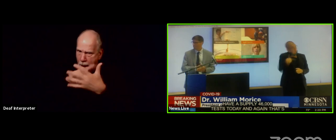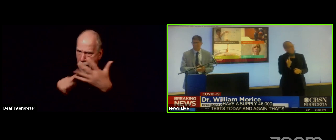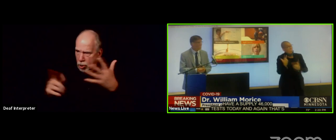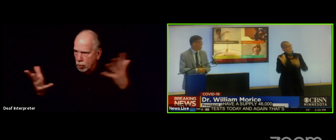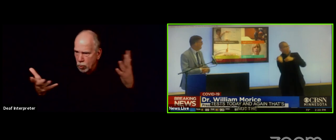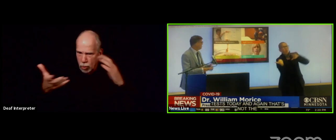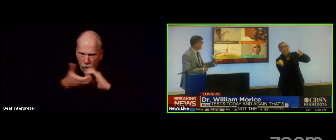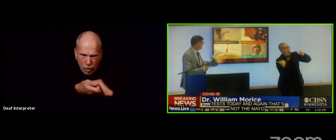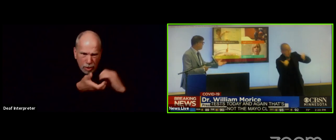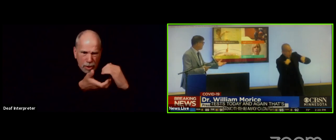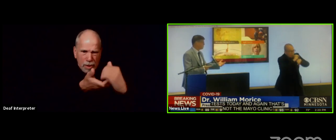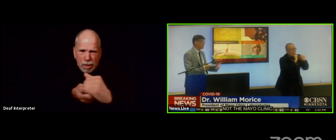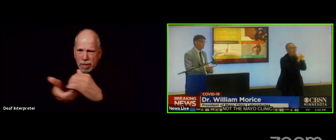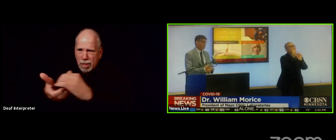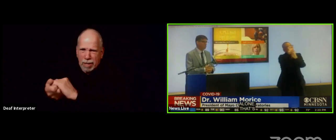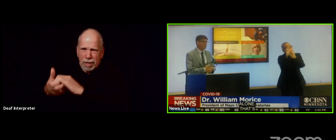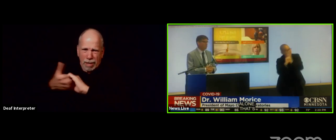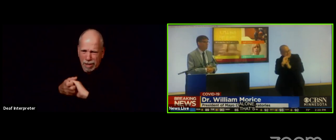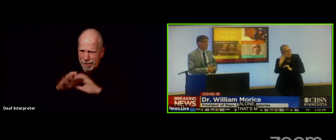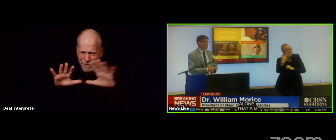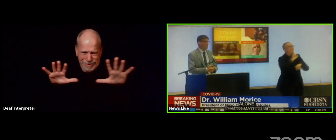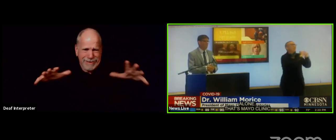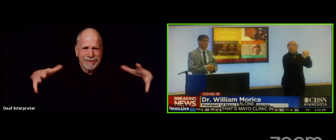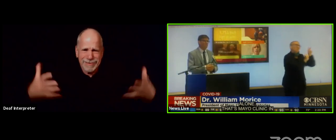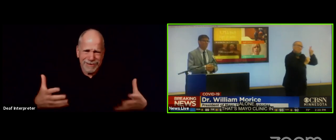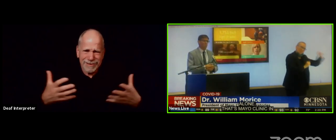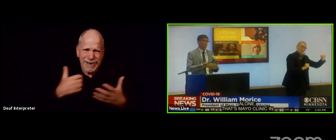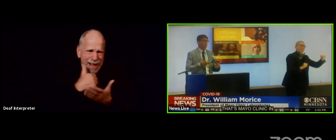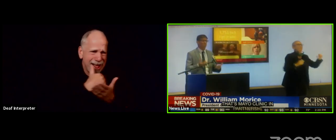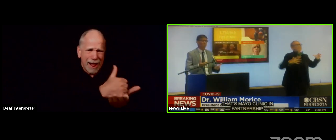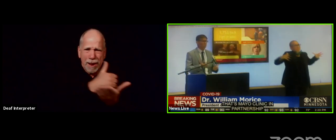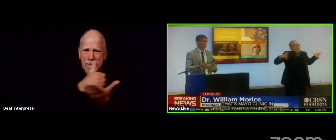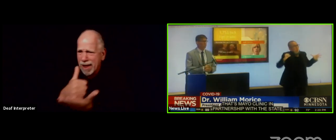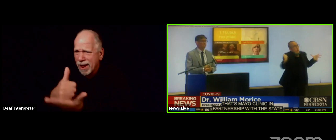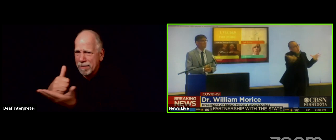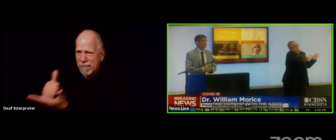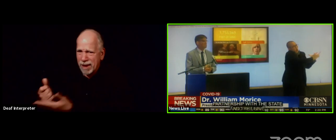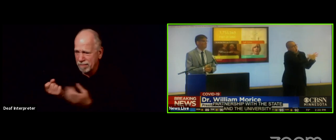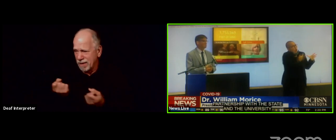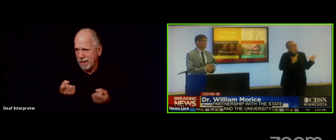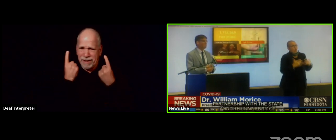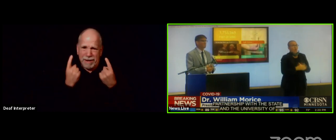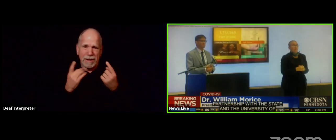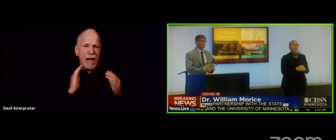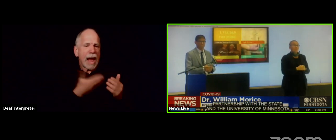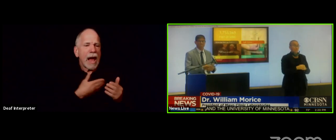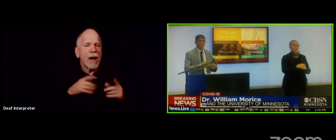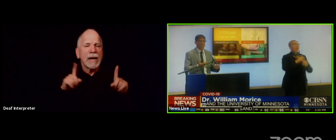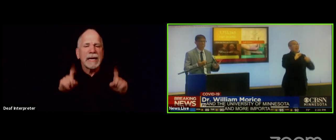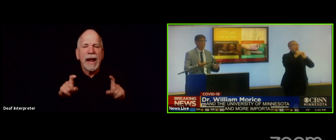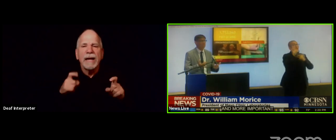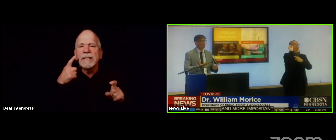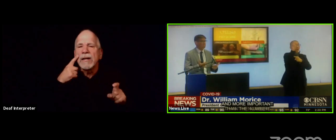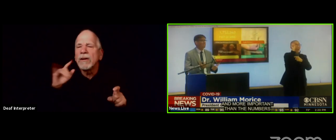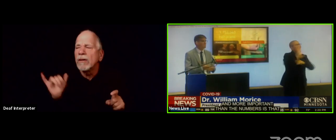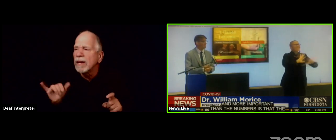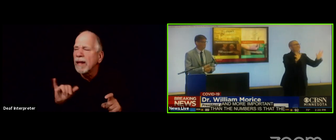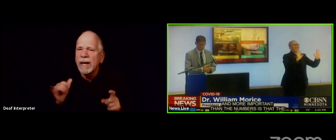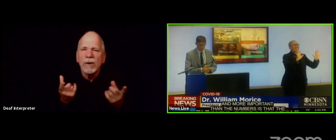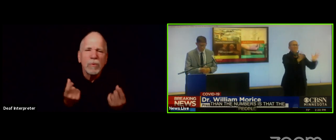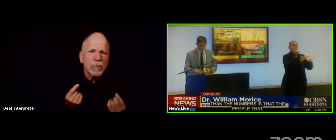the state and partnership with the University of Minnesota. And more important than the numbers is that the people that need the testing feel that they can confidently get